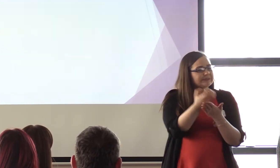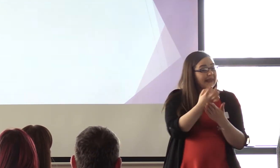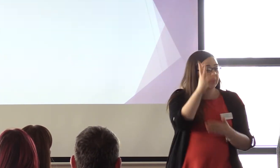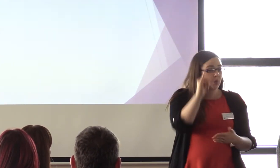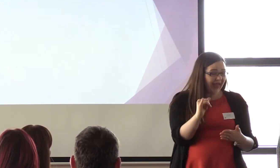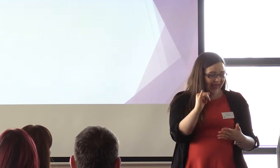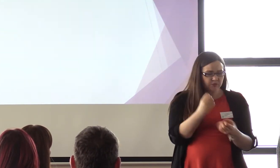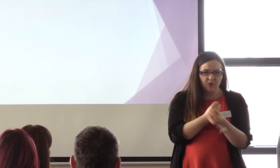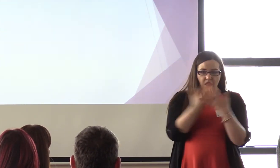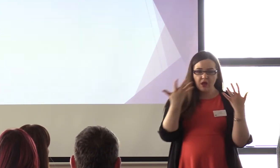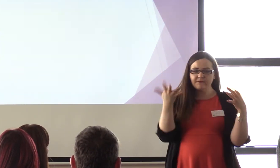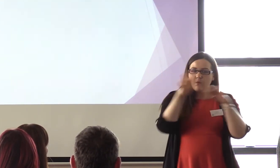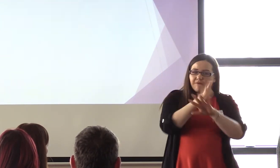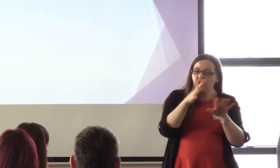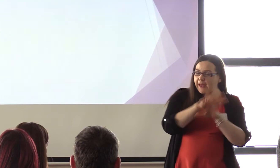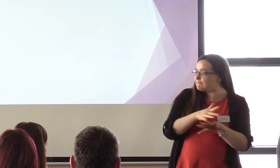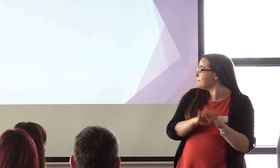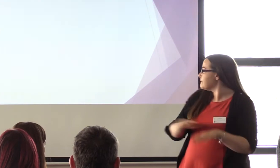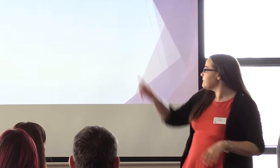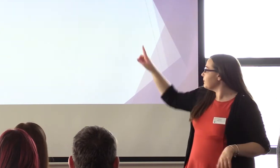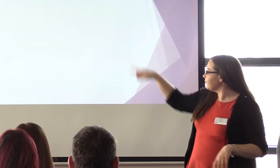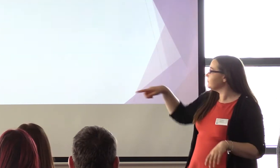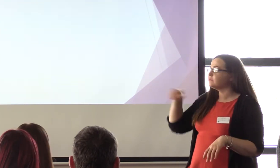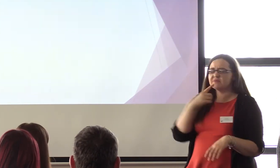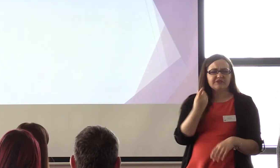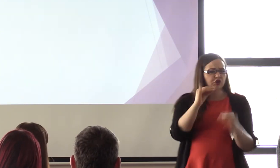When I asked them to explain why, there was a lot of overlapping comments.